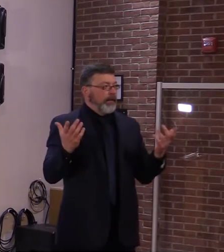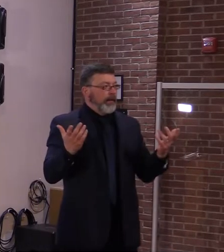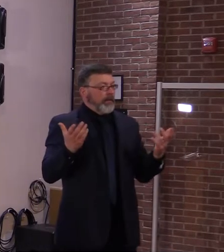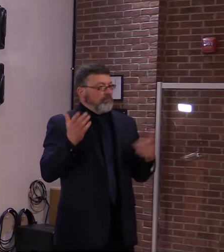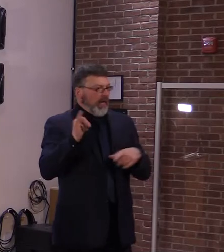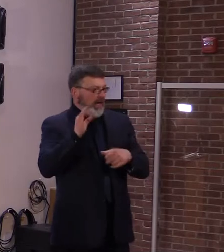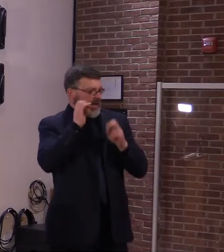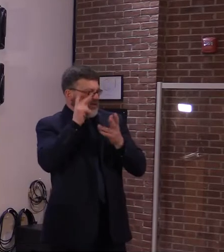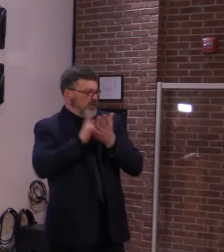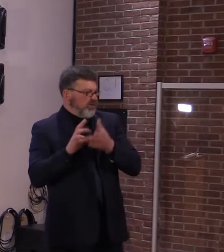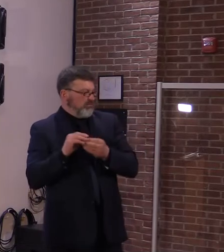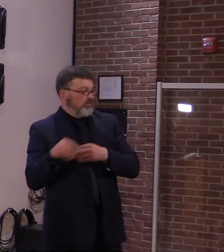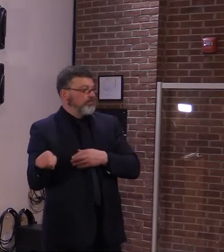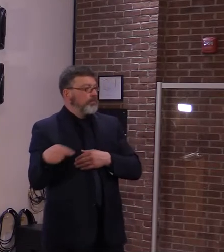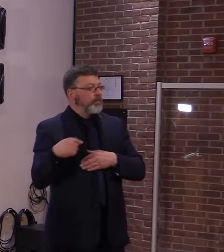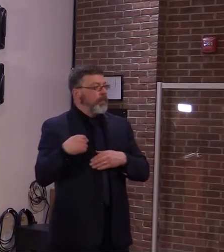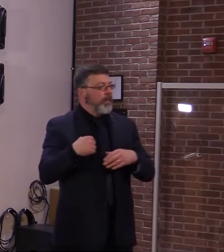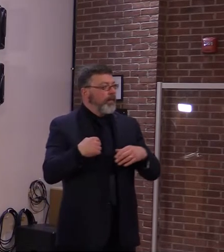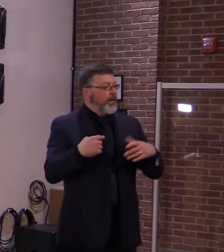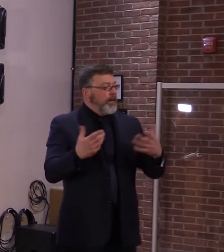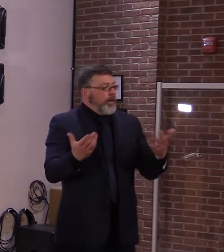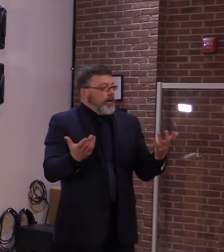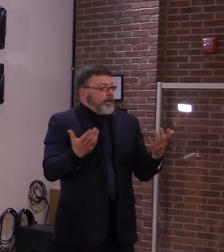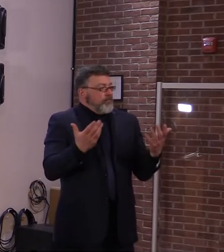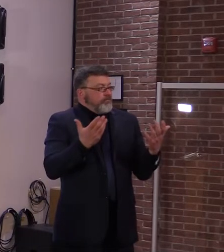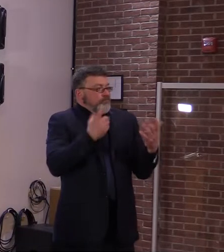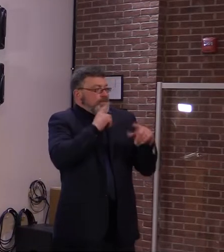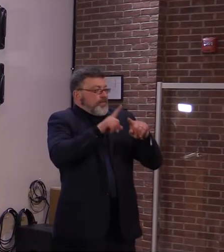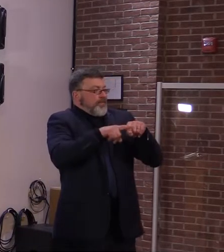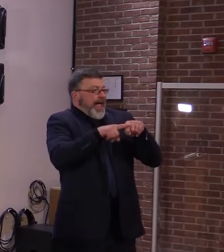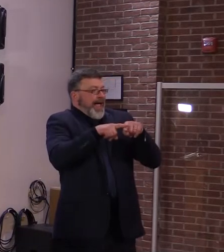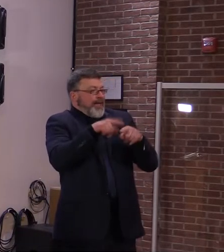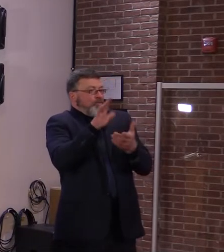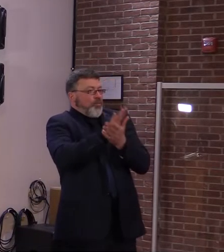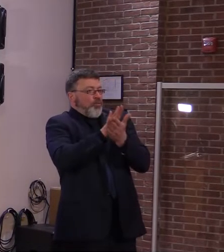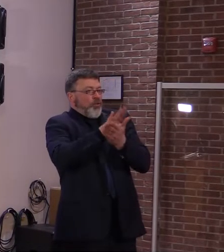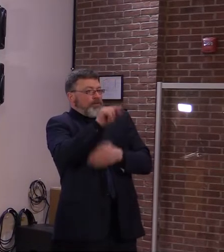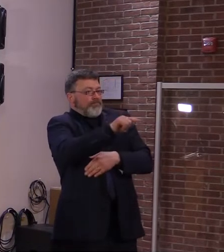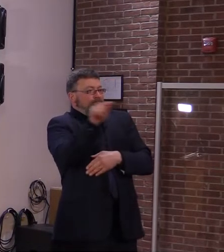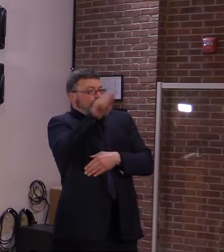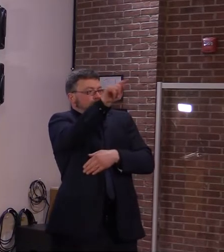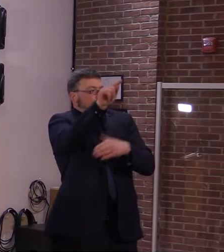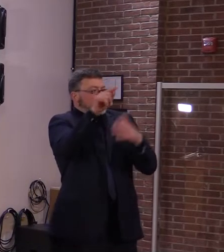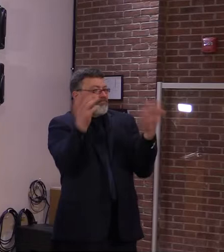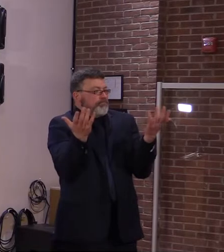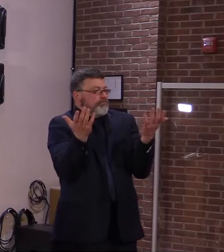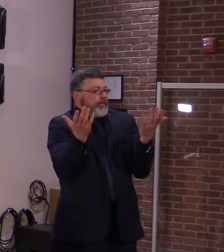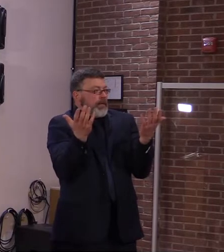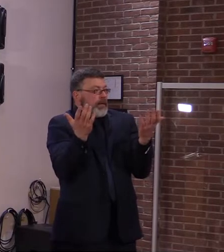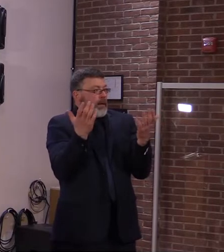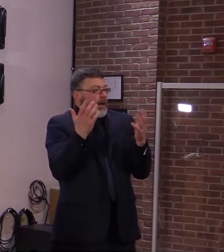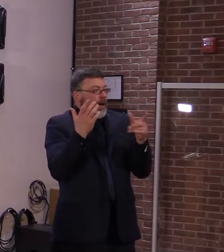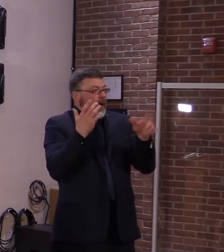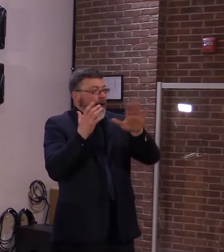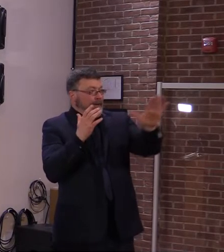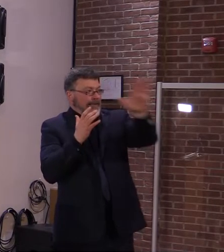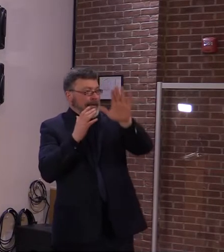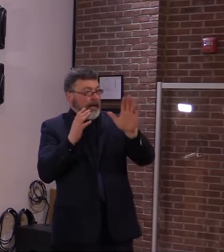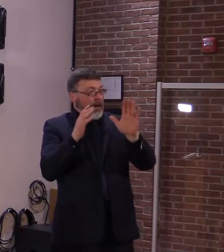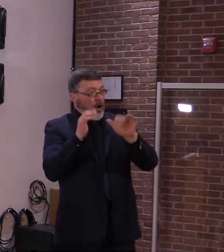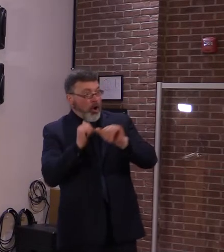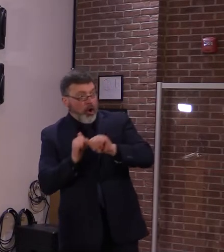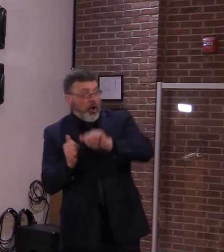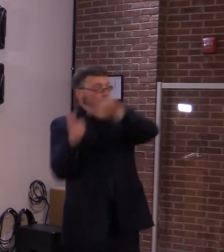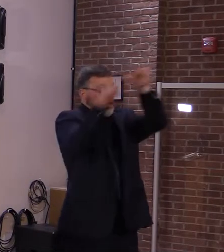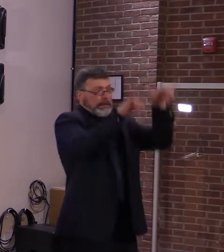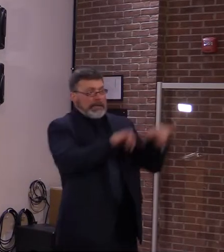this policy was more typically enacted in a way prior to the pandemic, and you can imagine how that plays out differently at the different grade